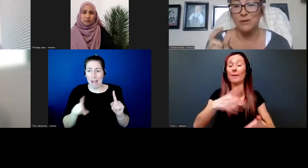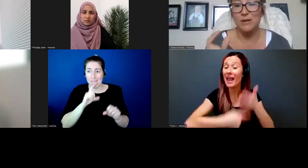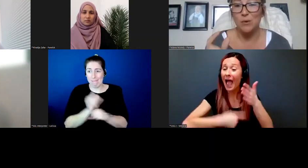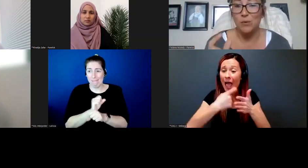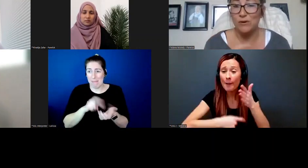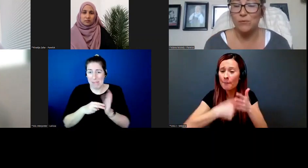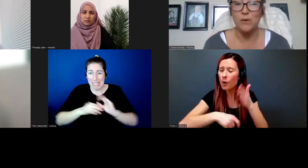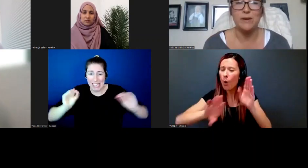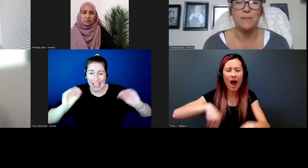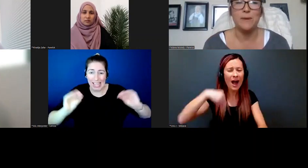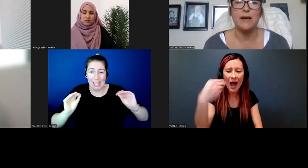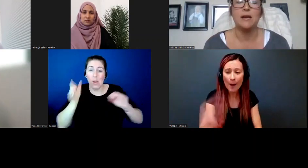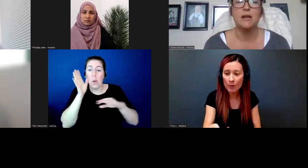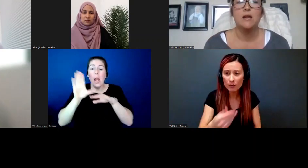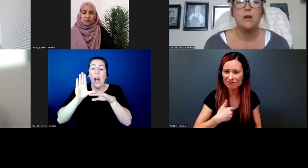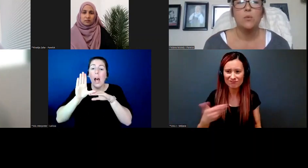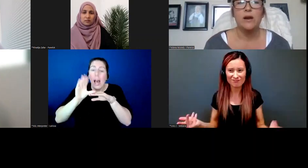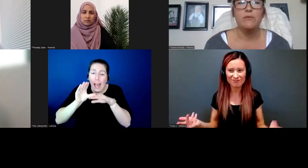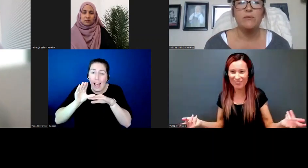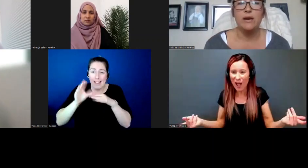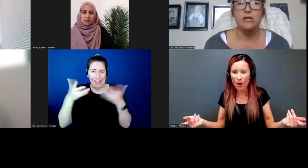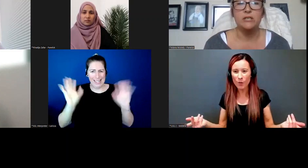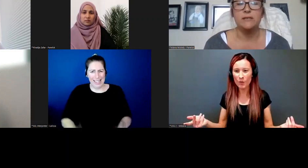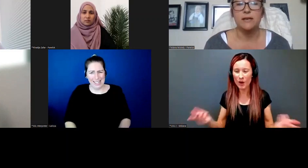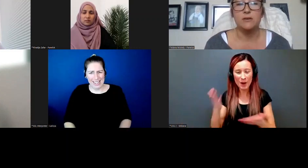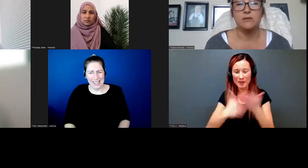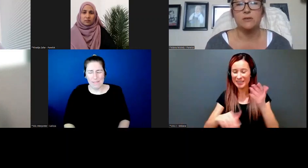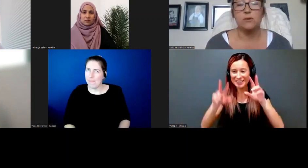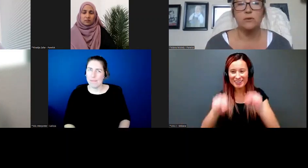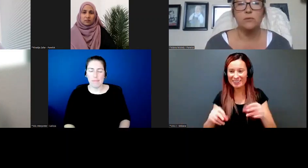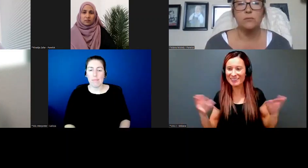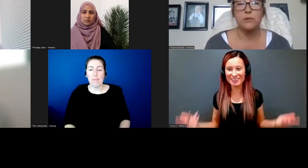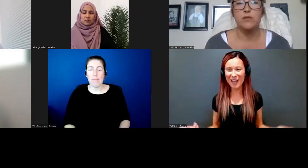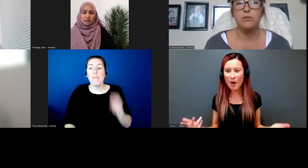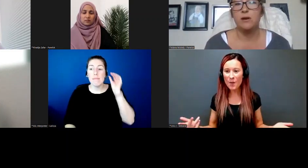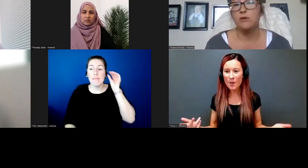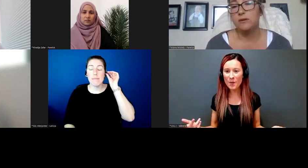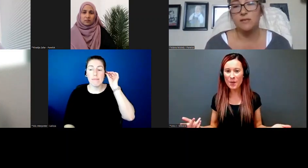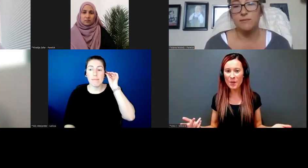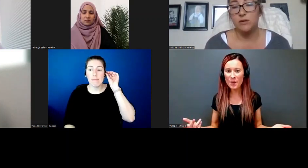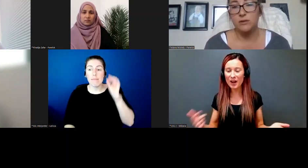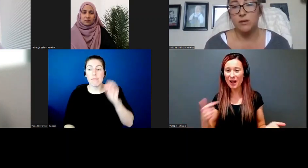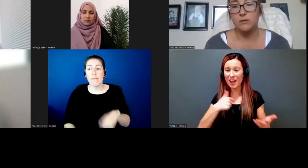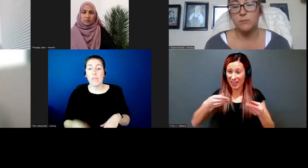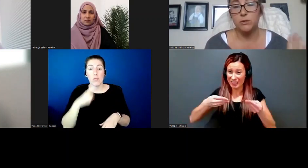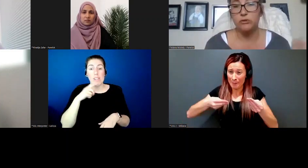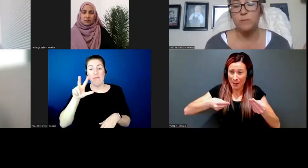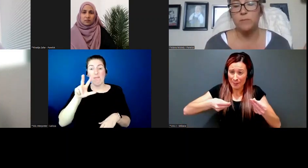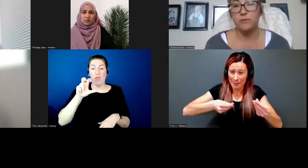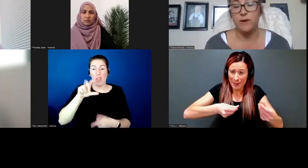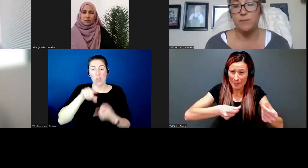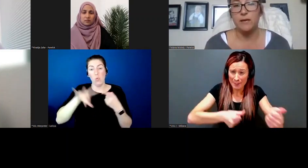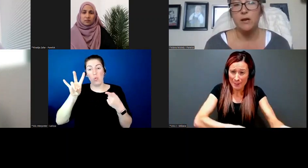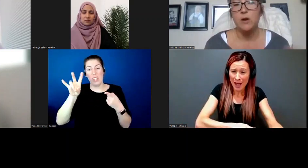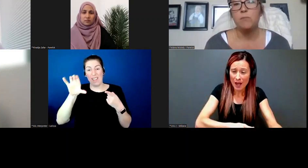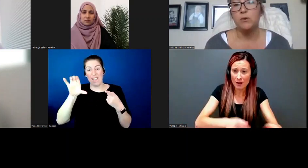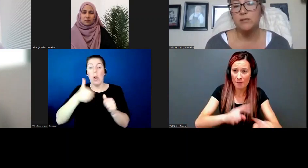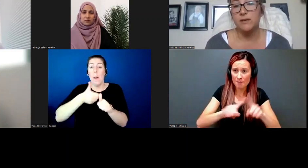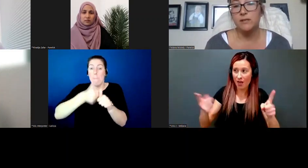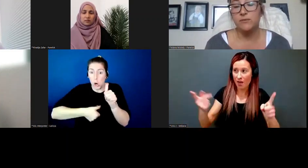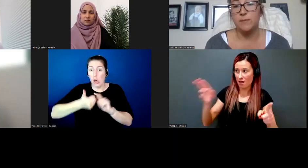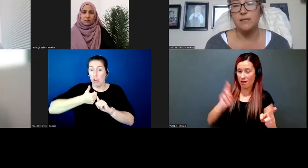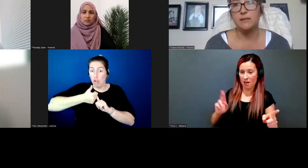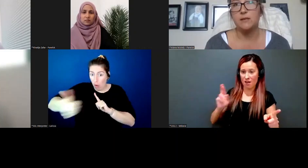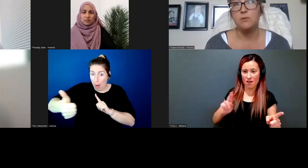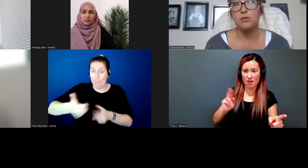see a really quarter of what we get back. What I ranged is that there's a total between $300 and $700 per trip per family. Most